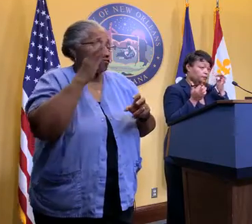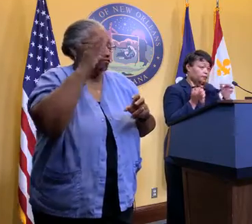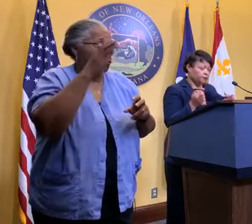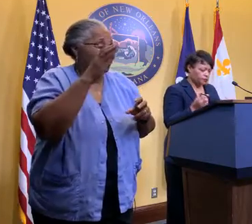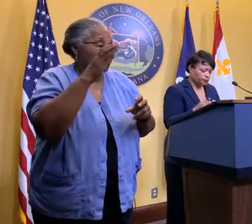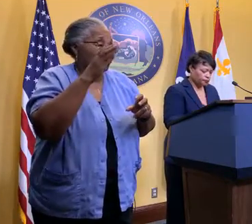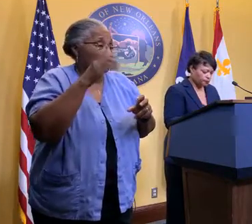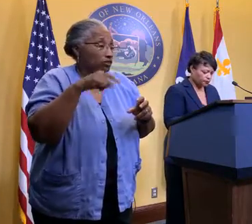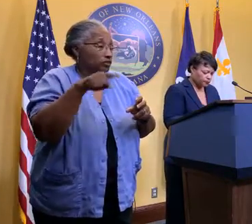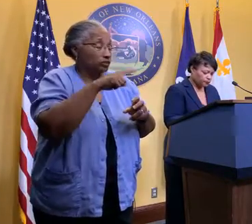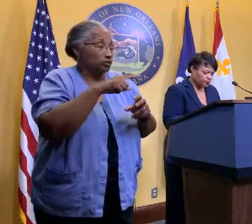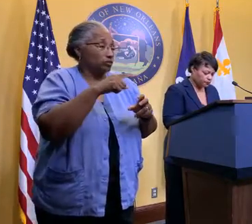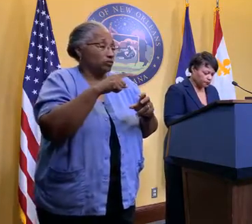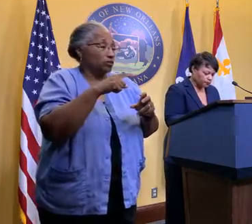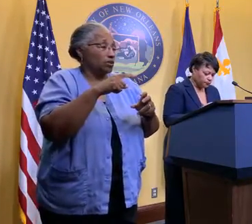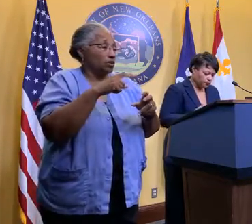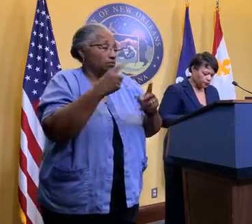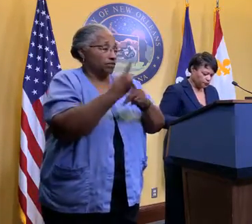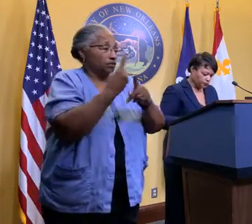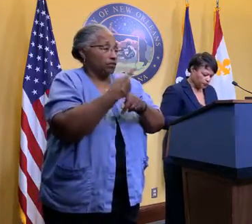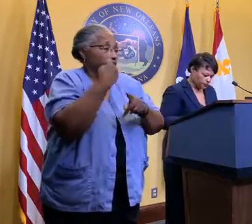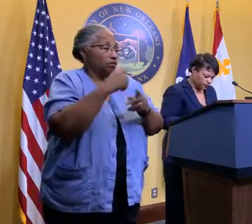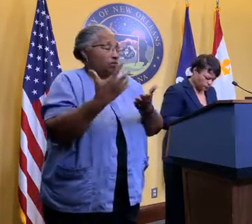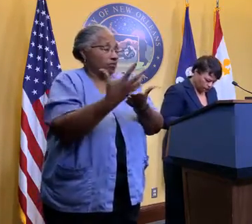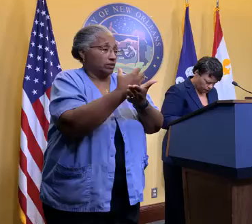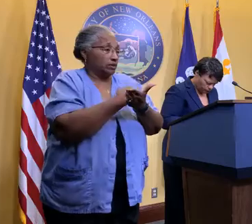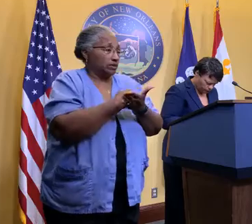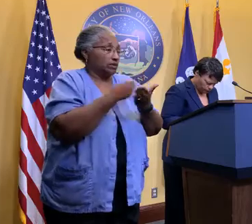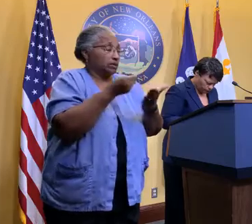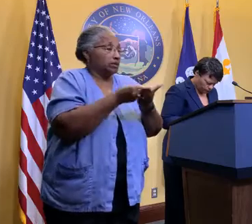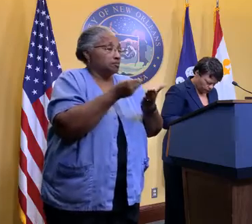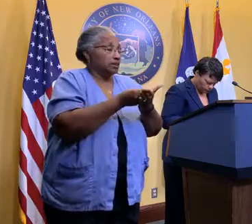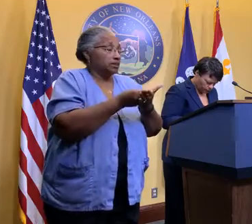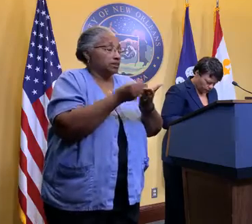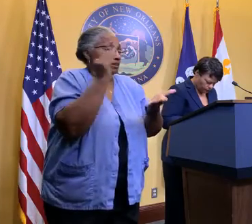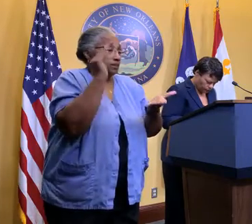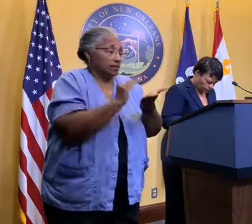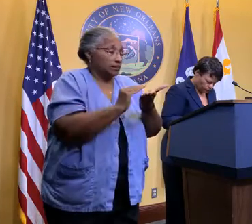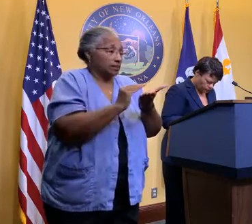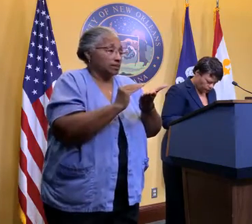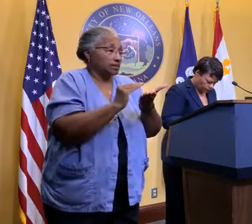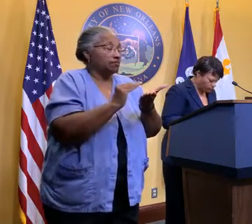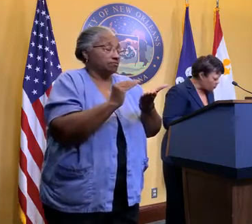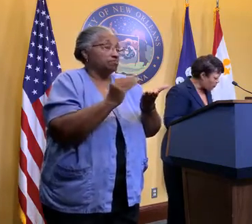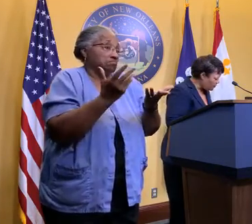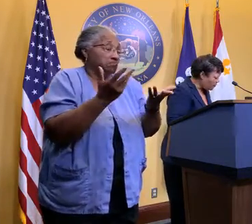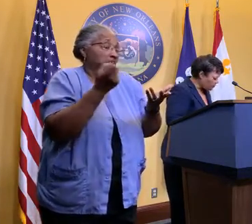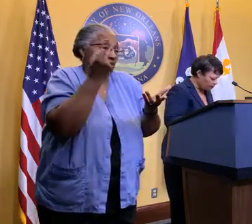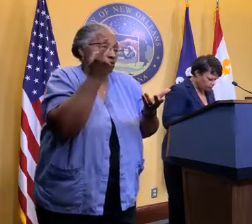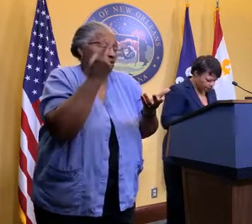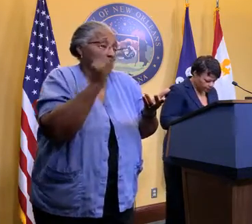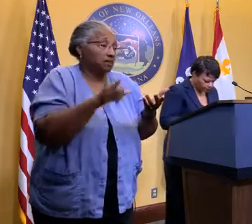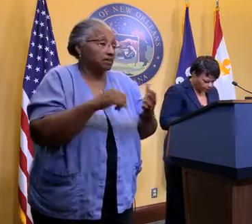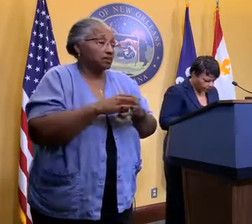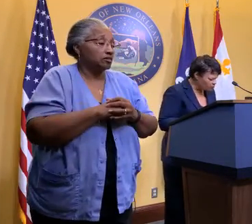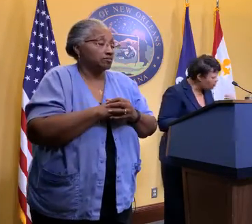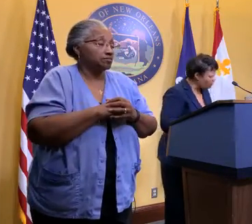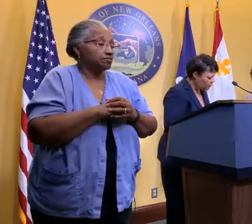presenting to the council tomorrow, and while the budget shortfall obviously makes intuitive sense, I'm just looking at